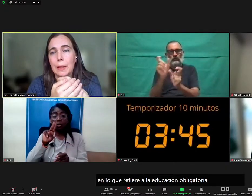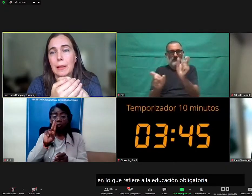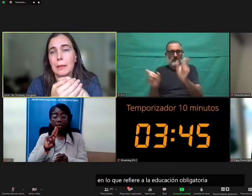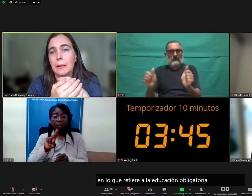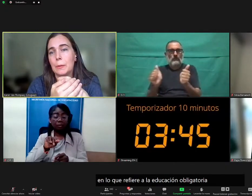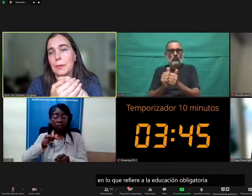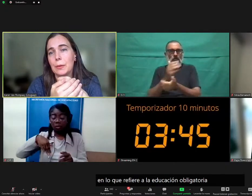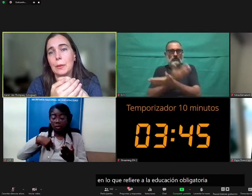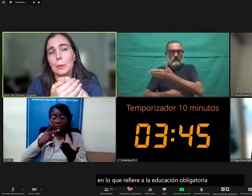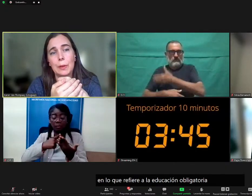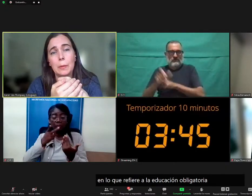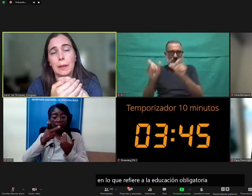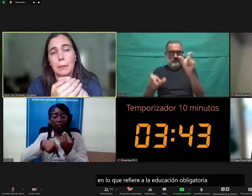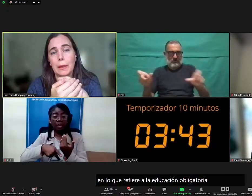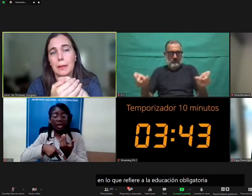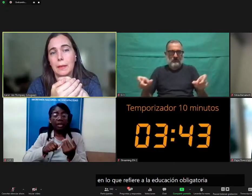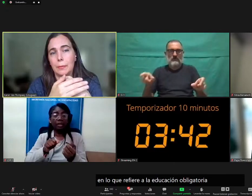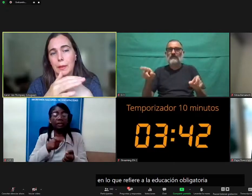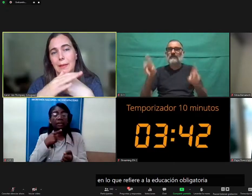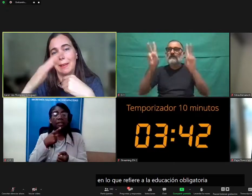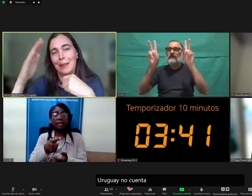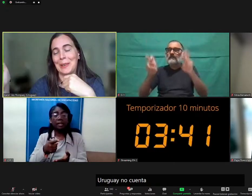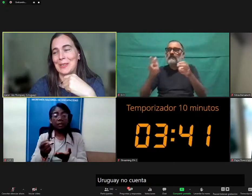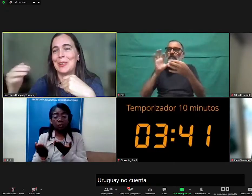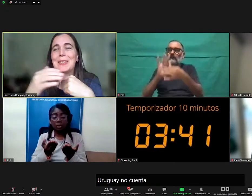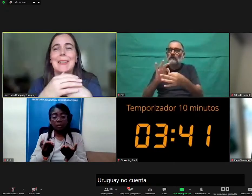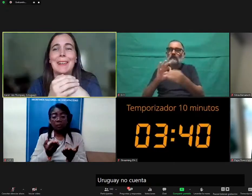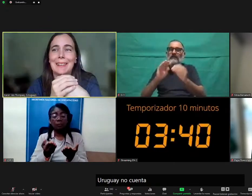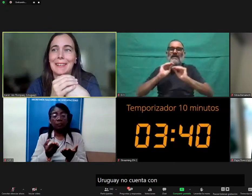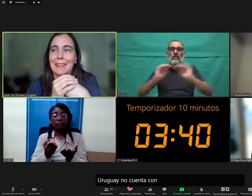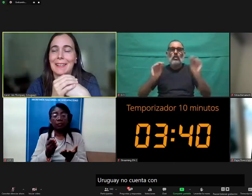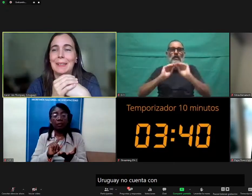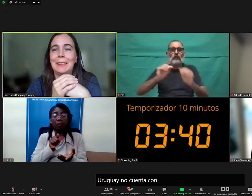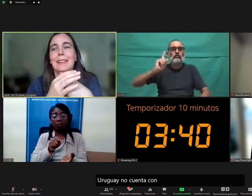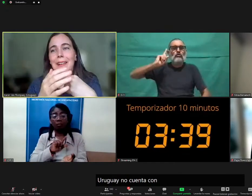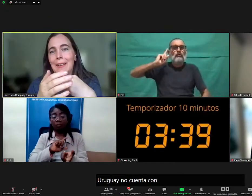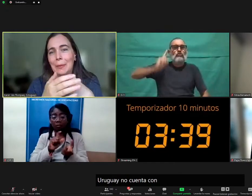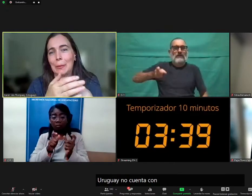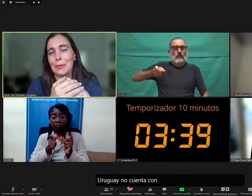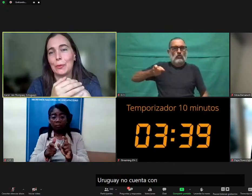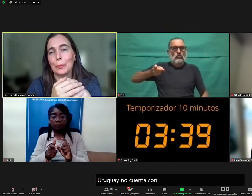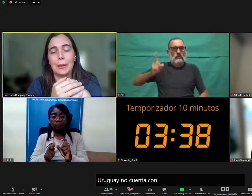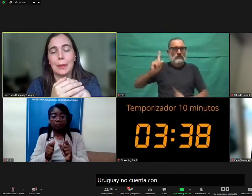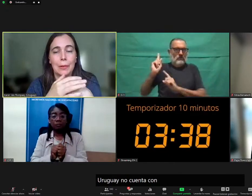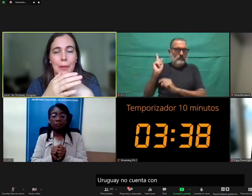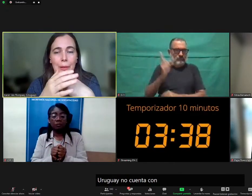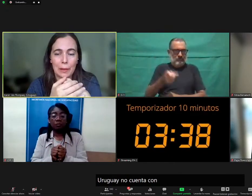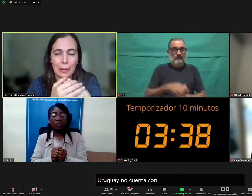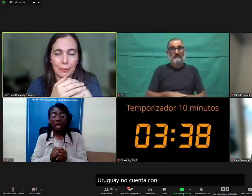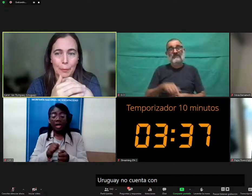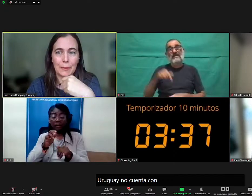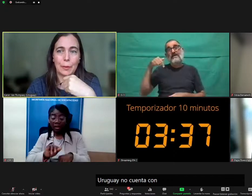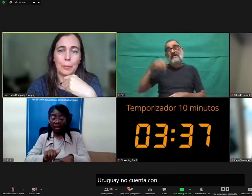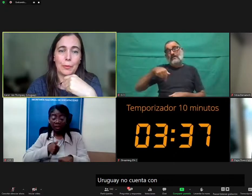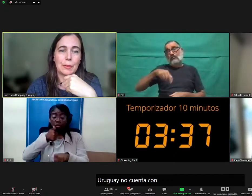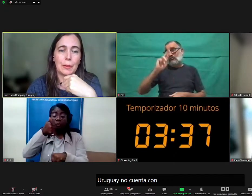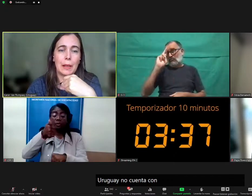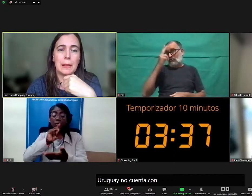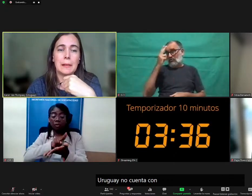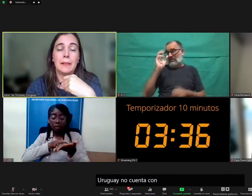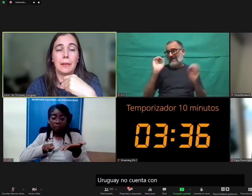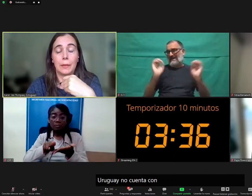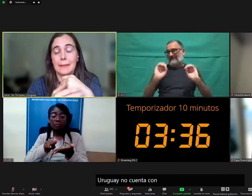education so even though her wife doesn't have a sector of inclusive education covering from